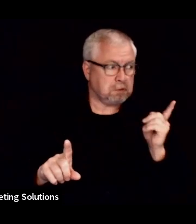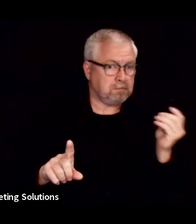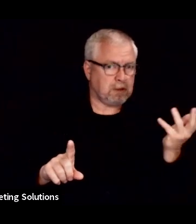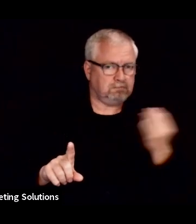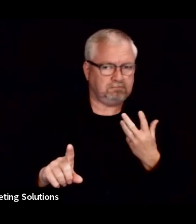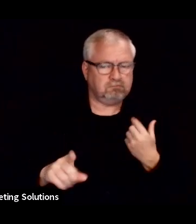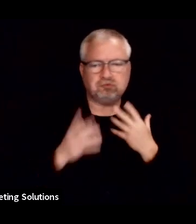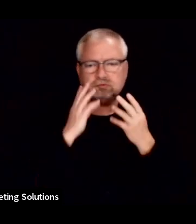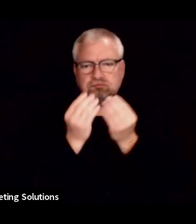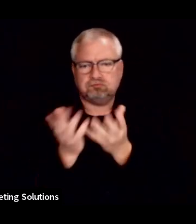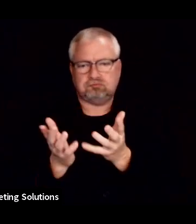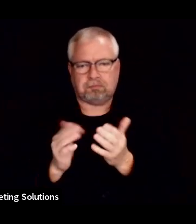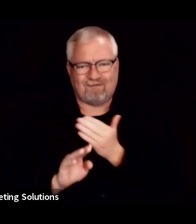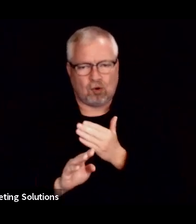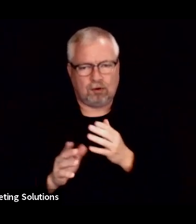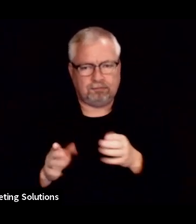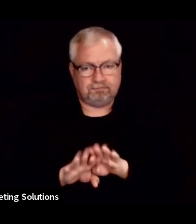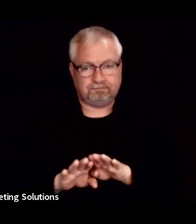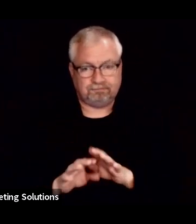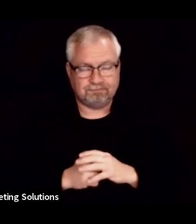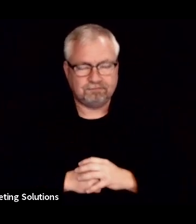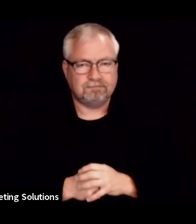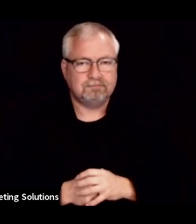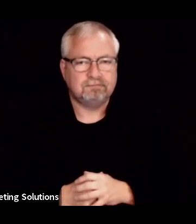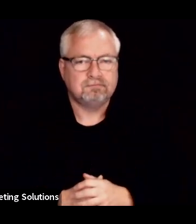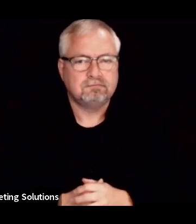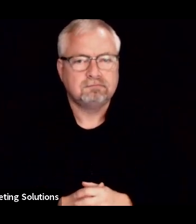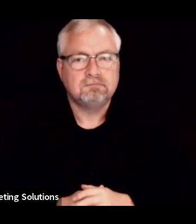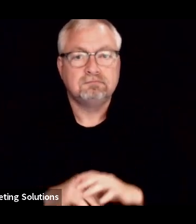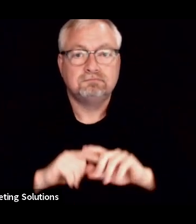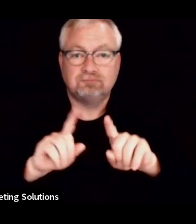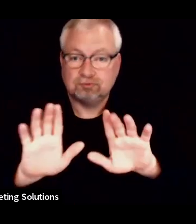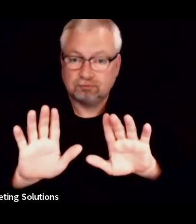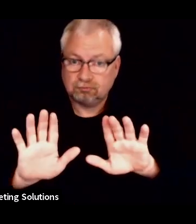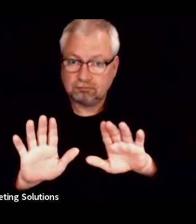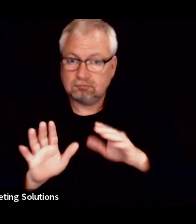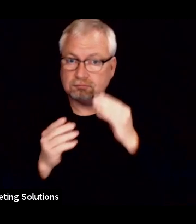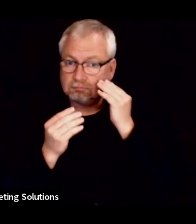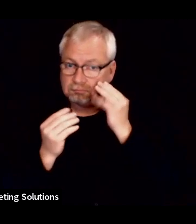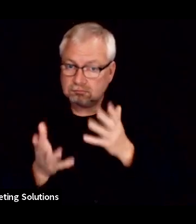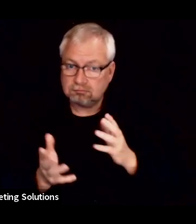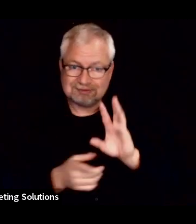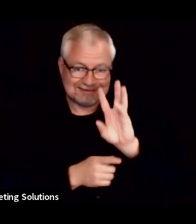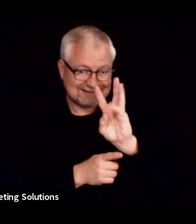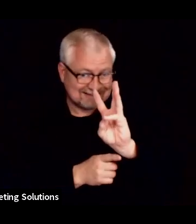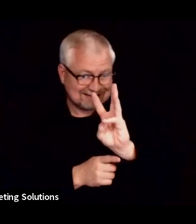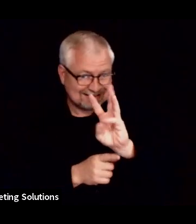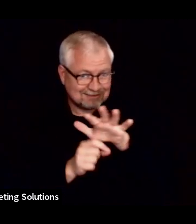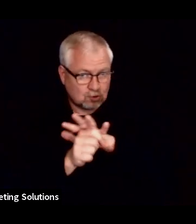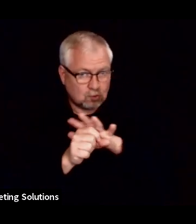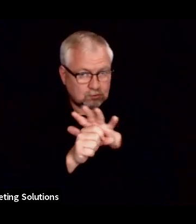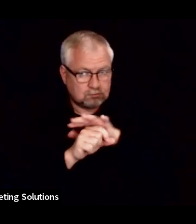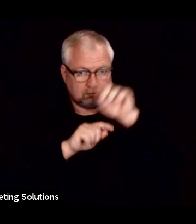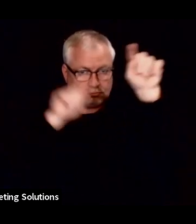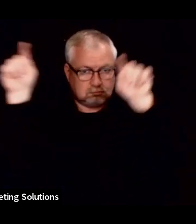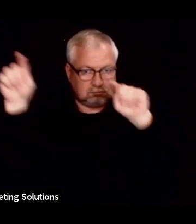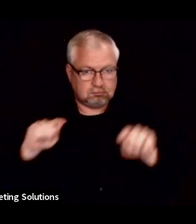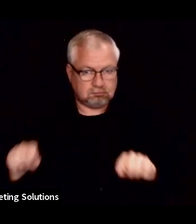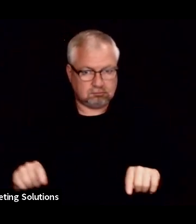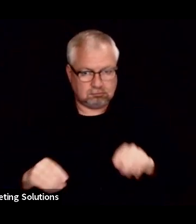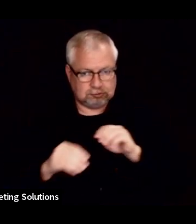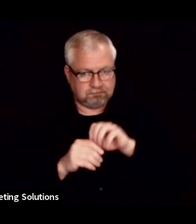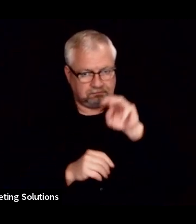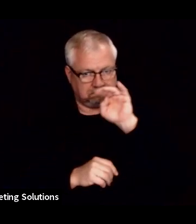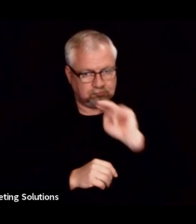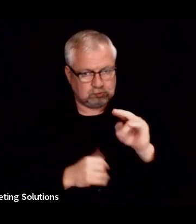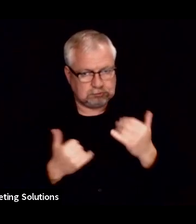But again, there's six sites around the state. Okay, thank you. And since that was such a quick one,